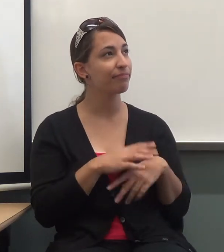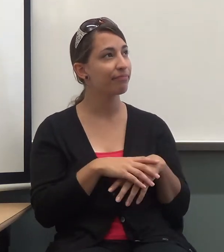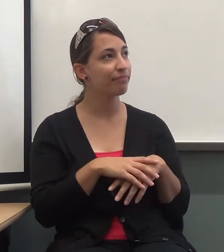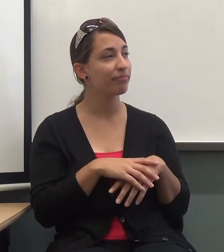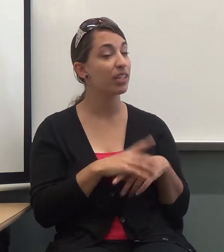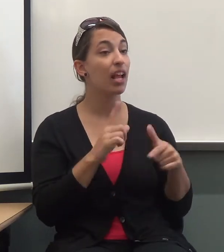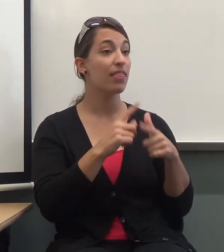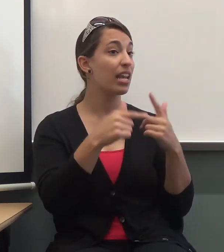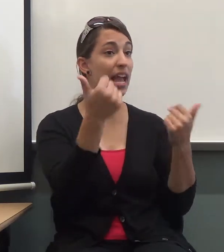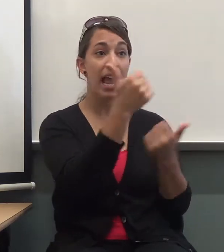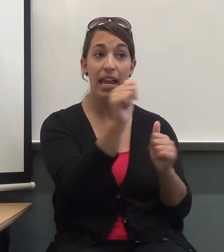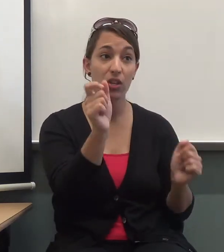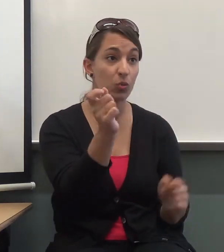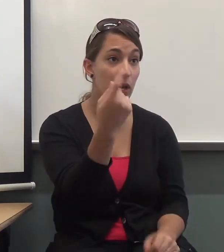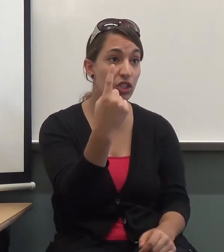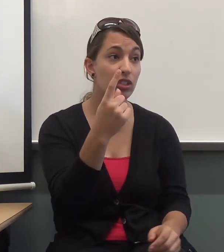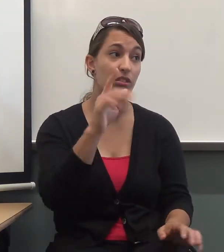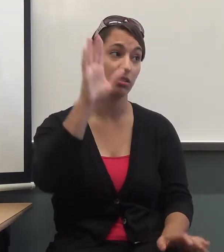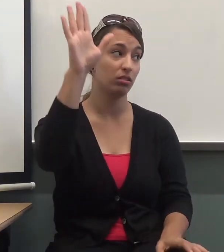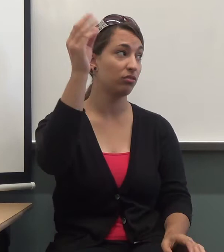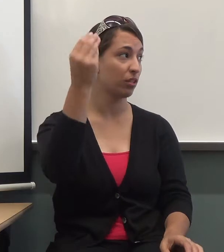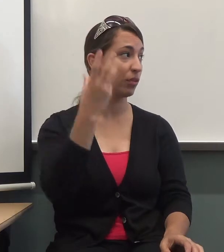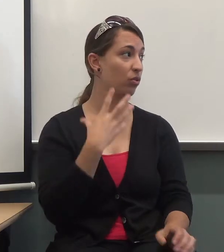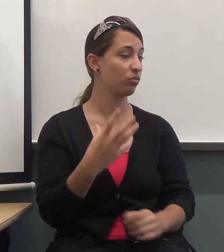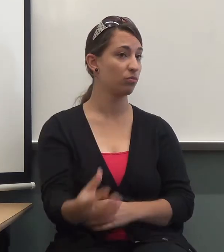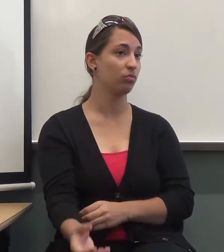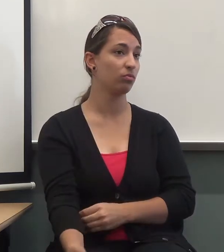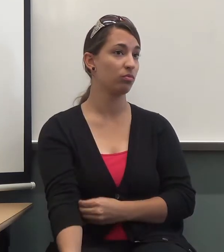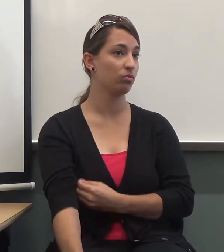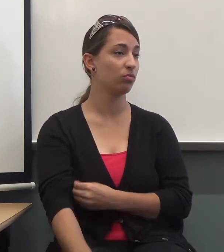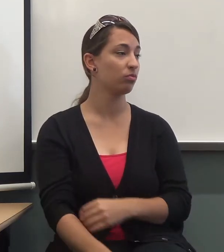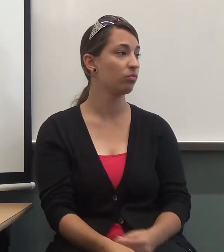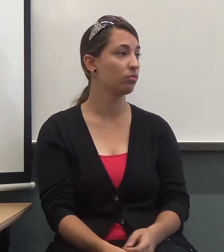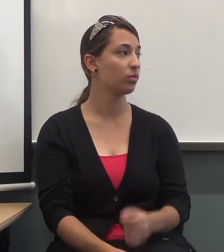you have any at this point about these particular things, okay?